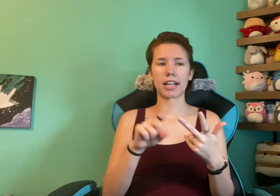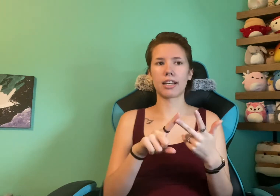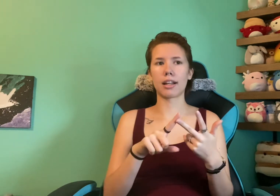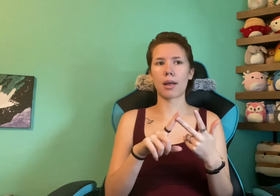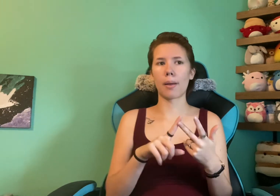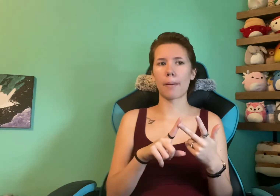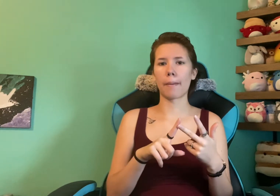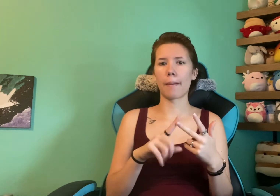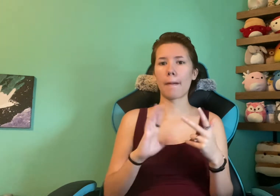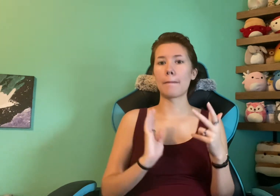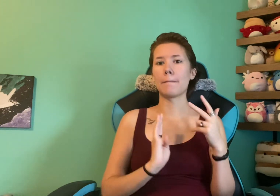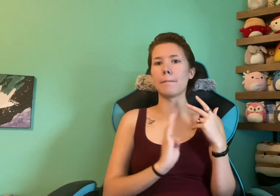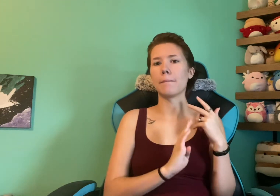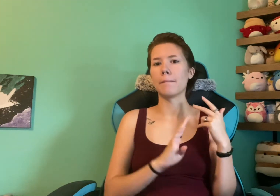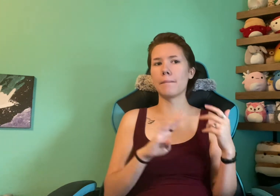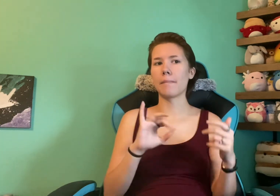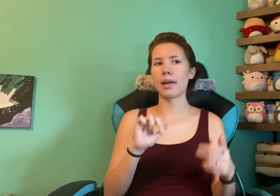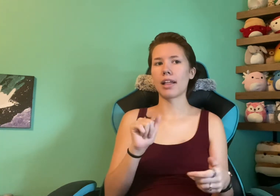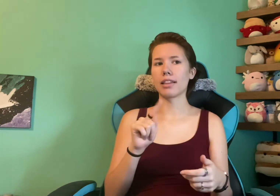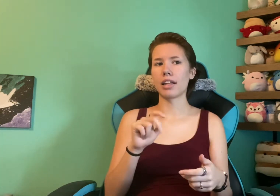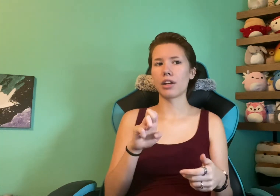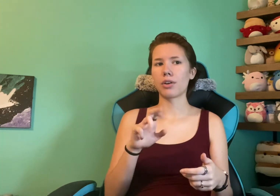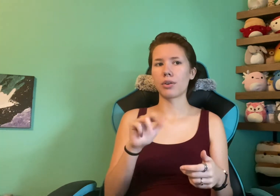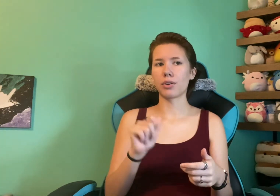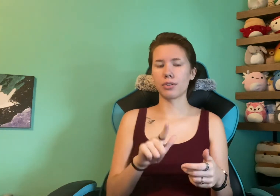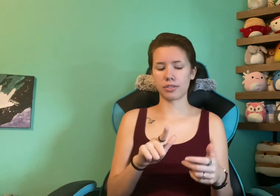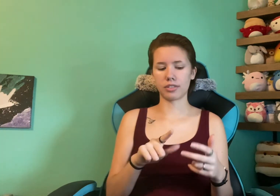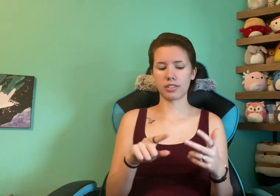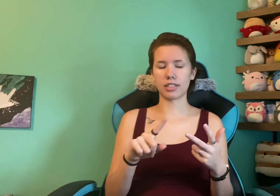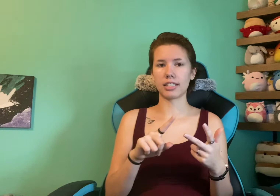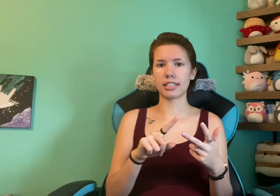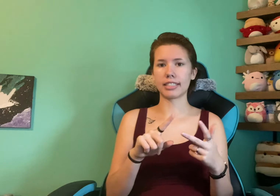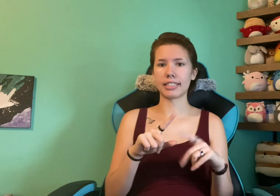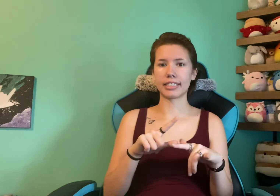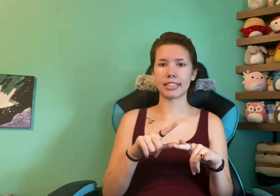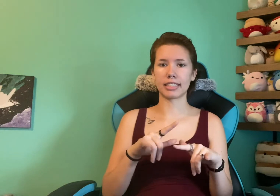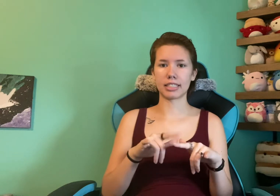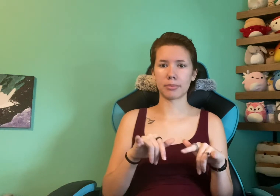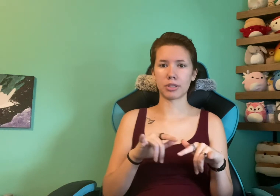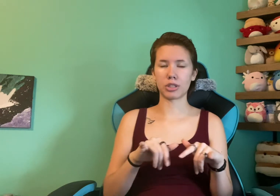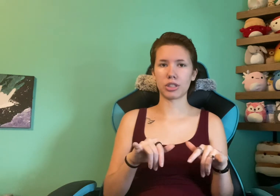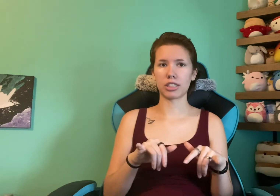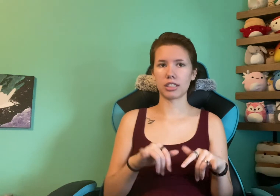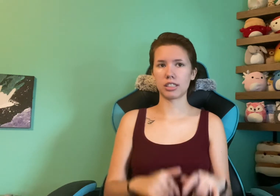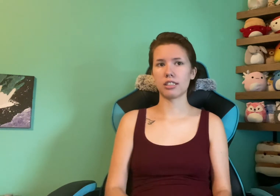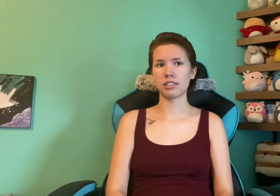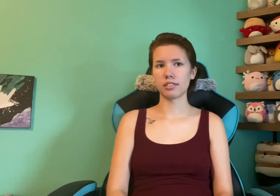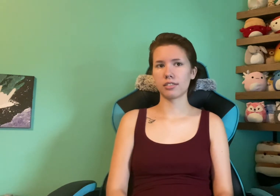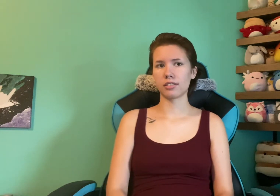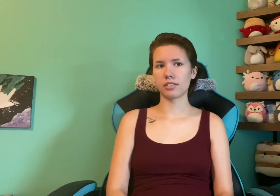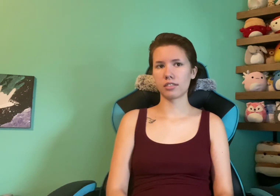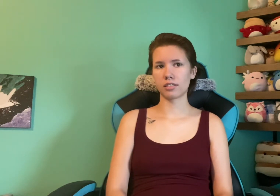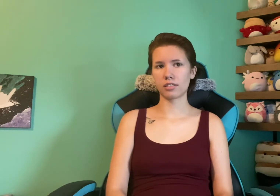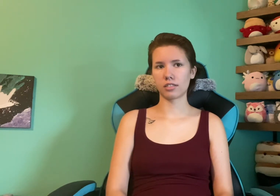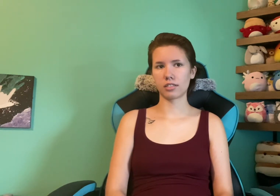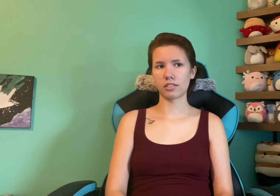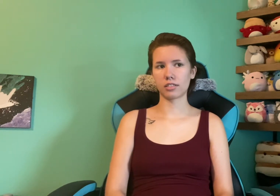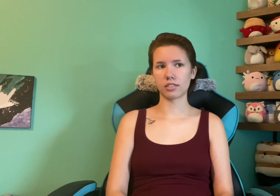side. Something for radial symmetry would be something like maybe a jellyfish or a starfish